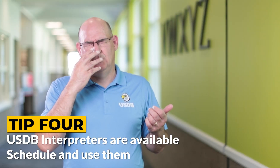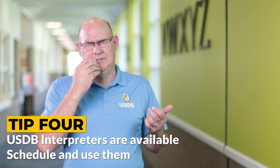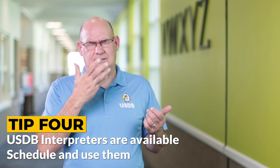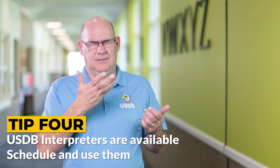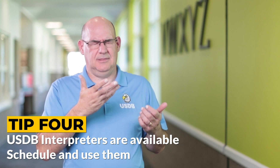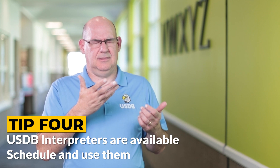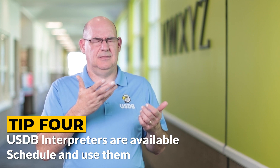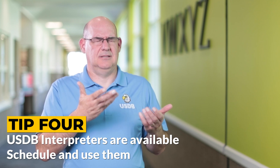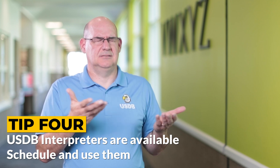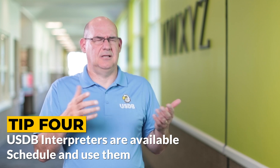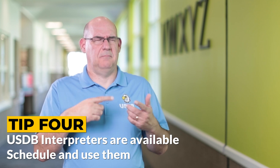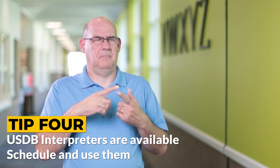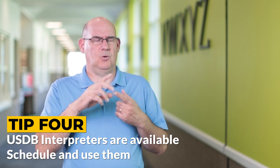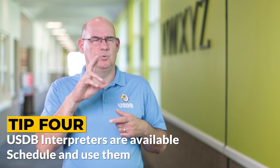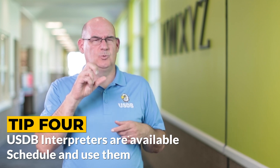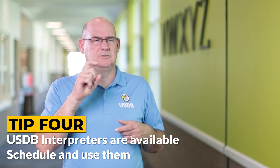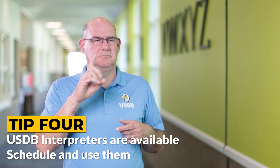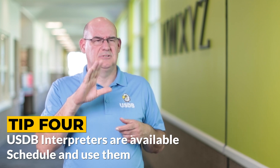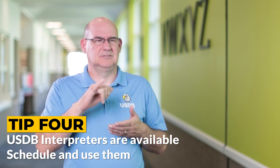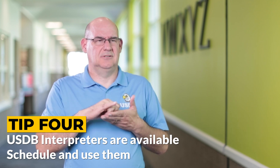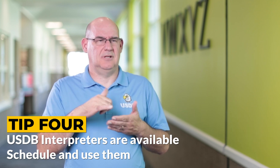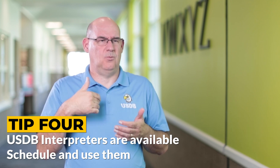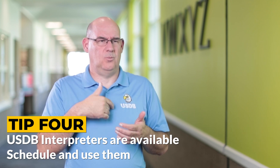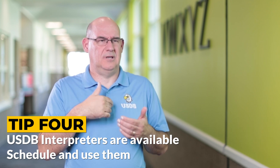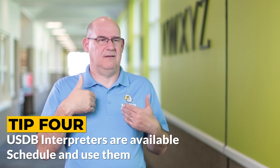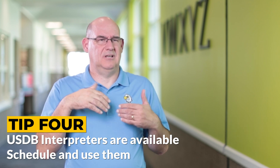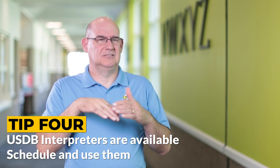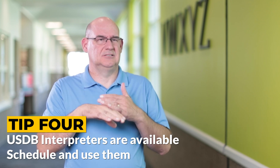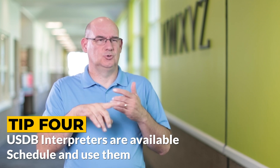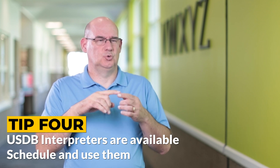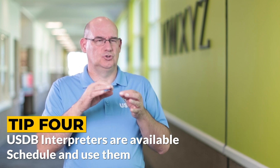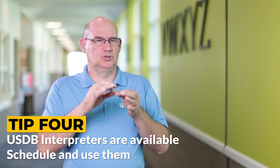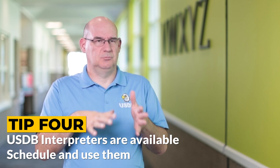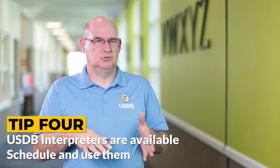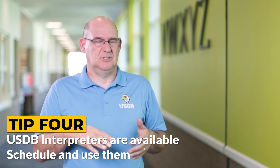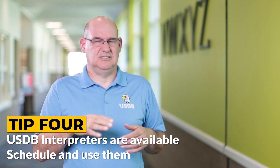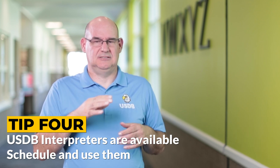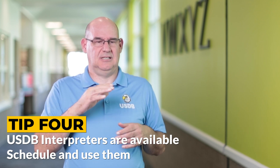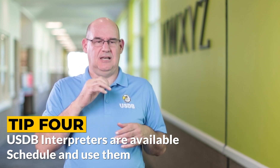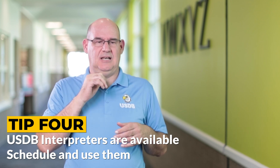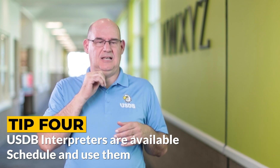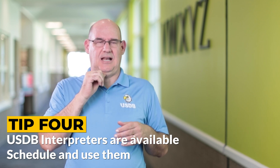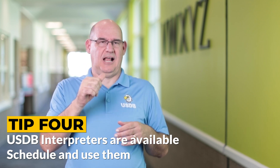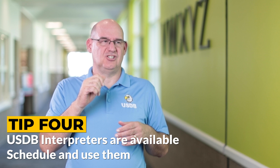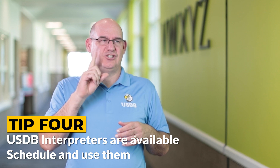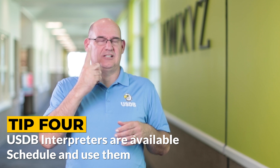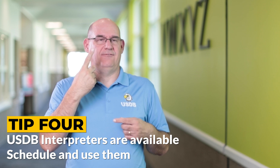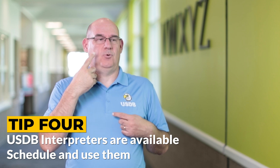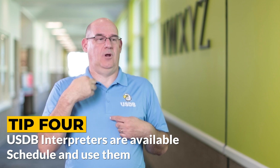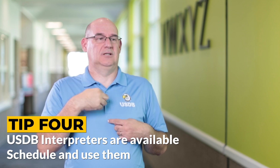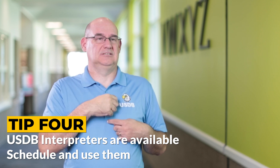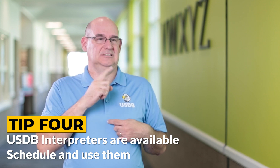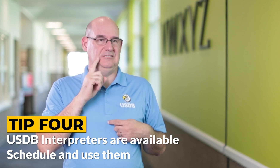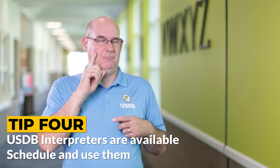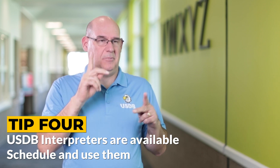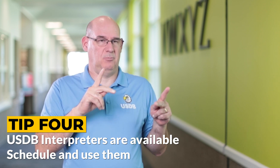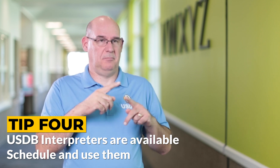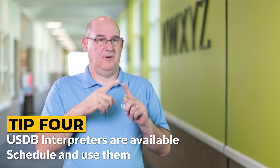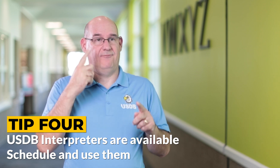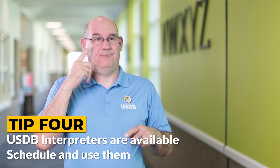One of the beautiful things about USDB is that we have access to interpreters, not just for us as deaf